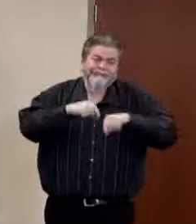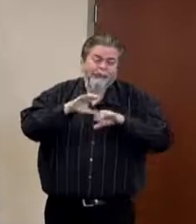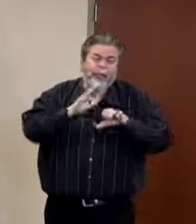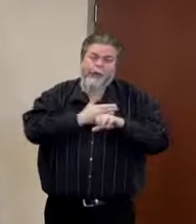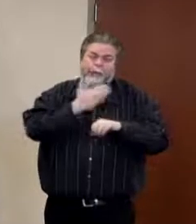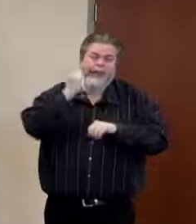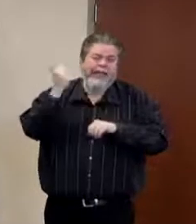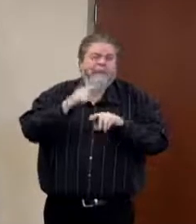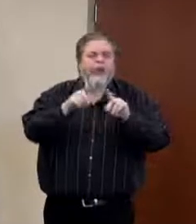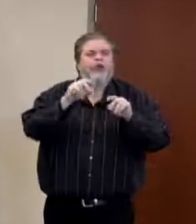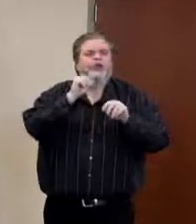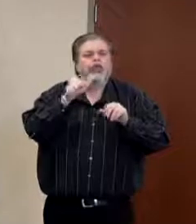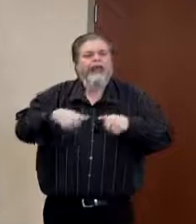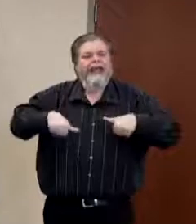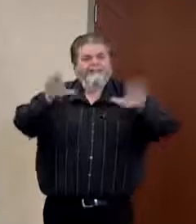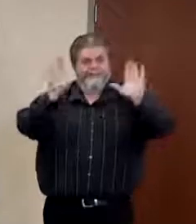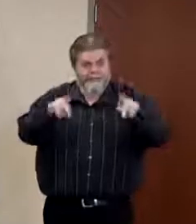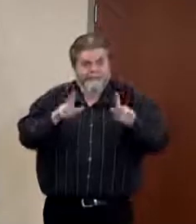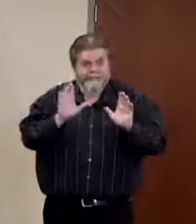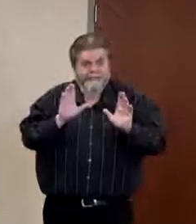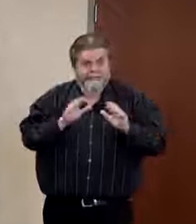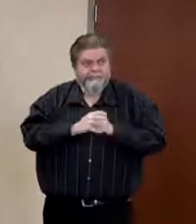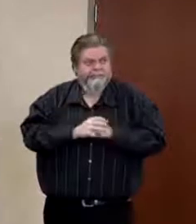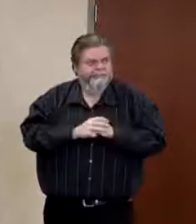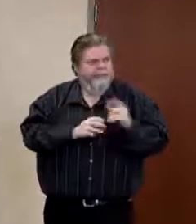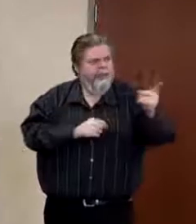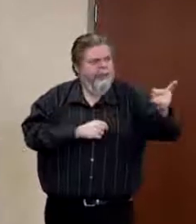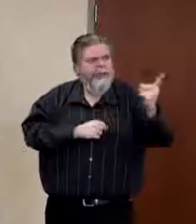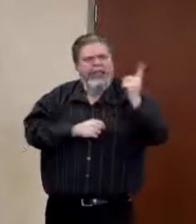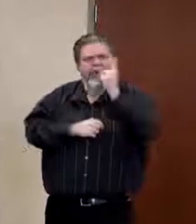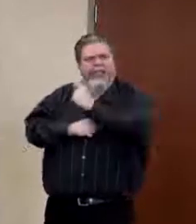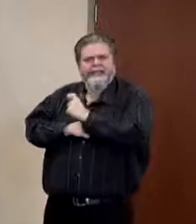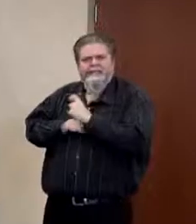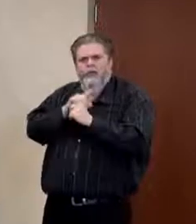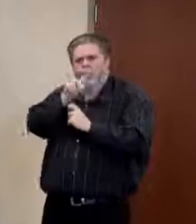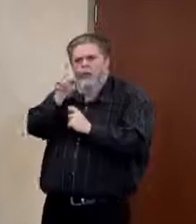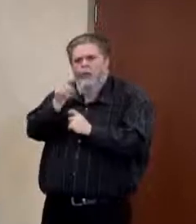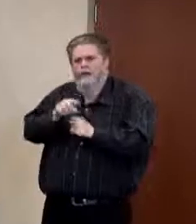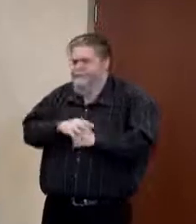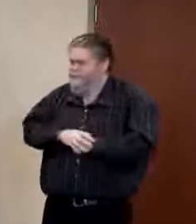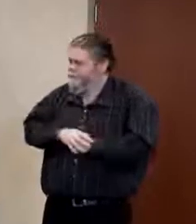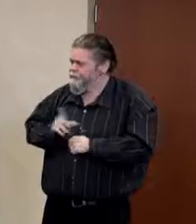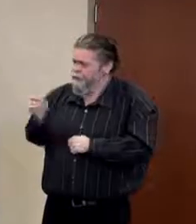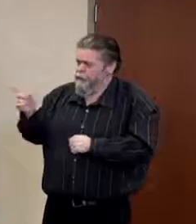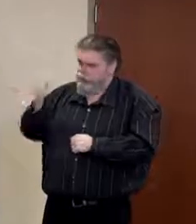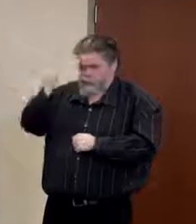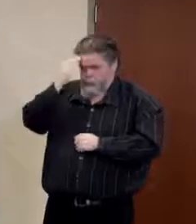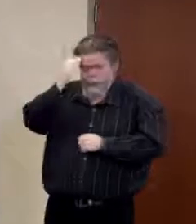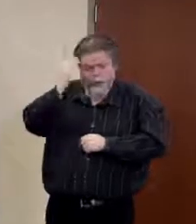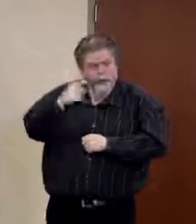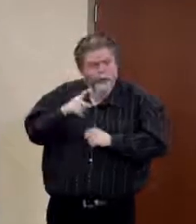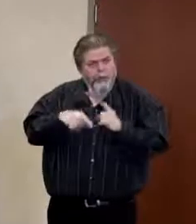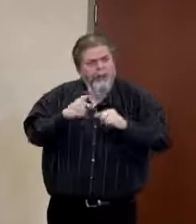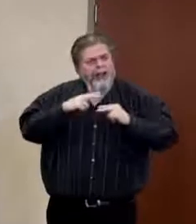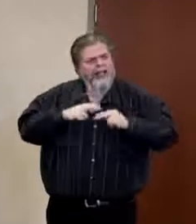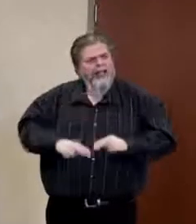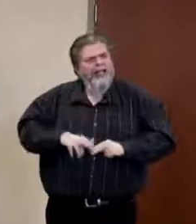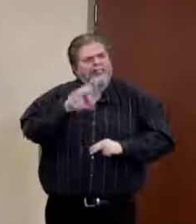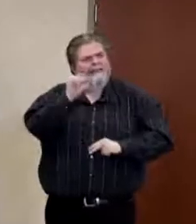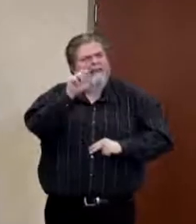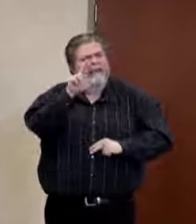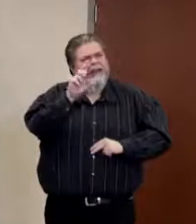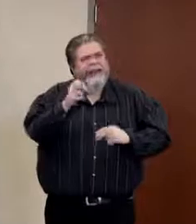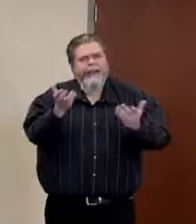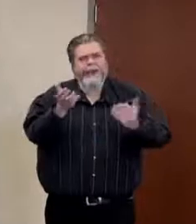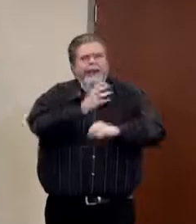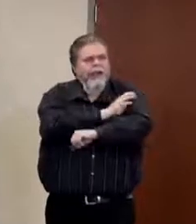have to not let up right now. Can you kind of talk about how the healthcare systems in Sioux